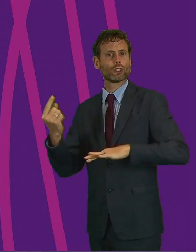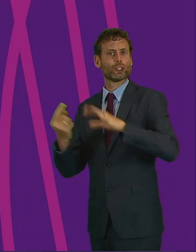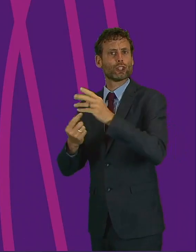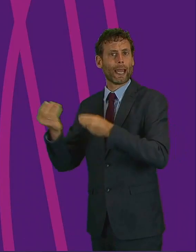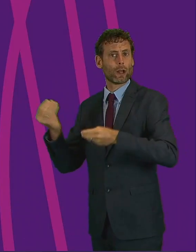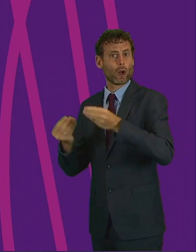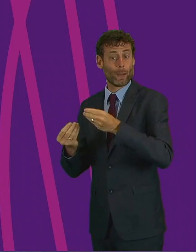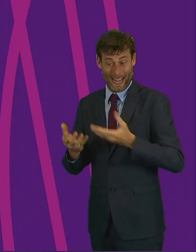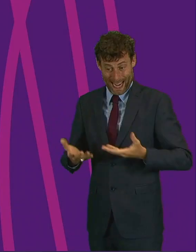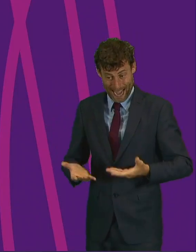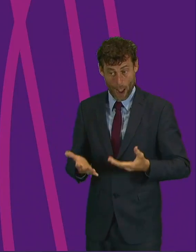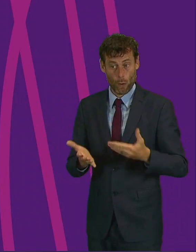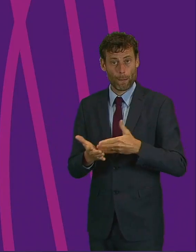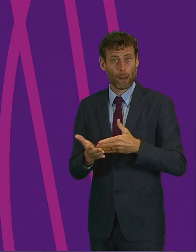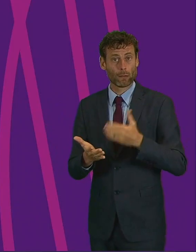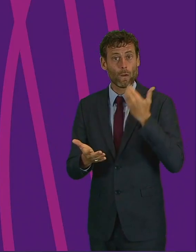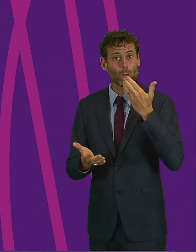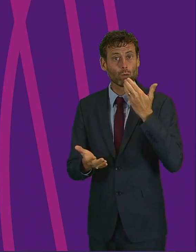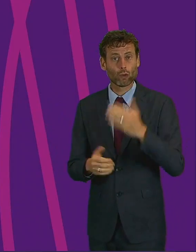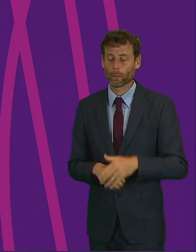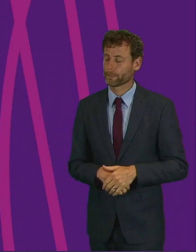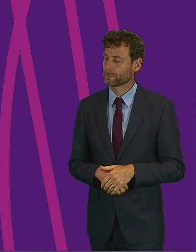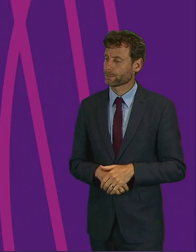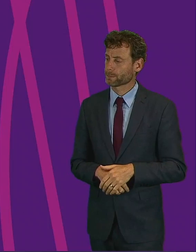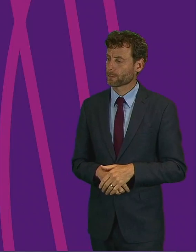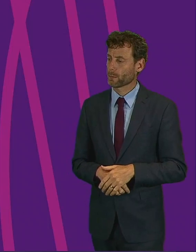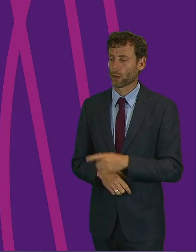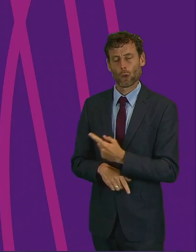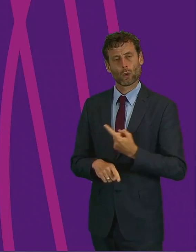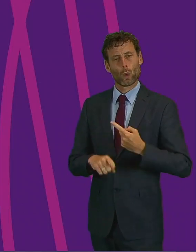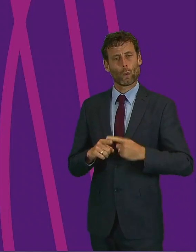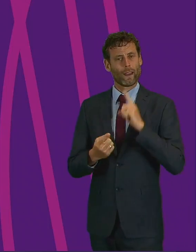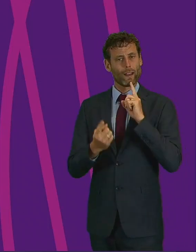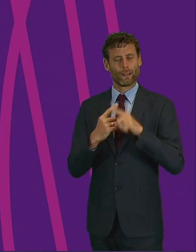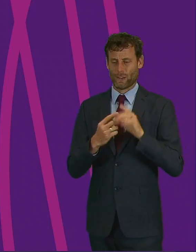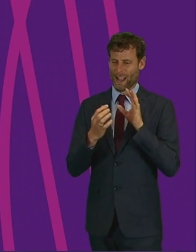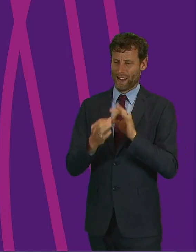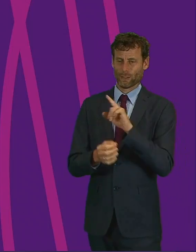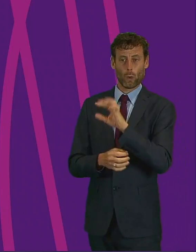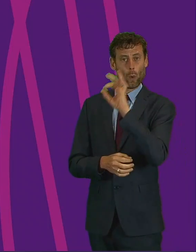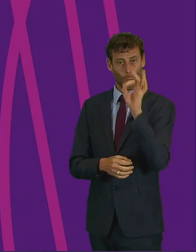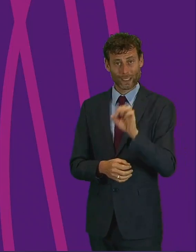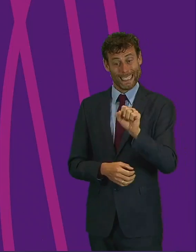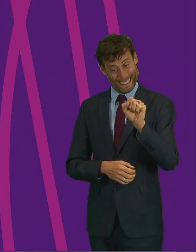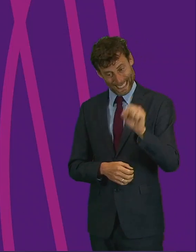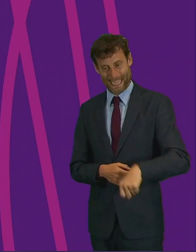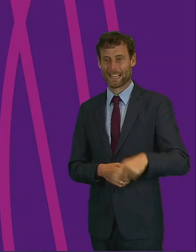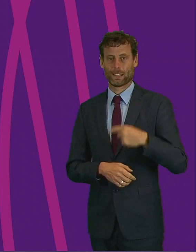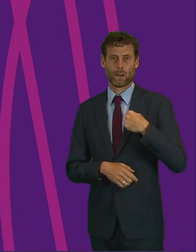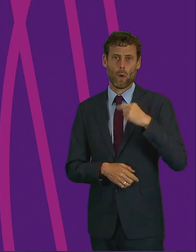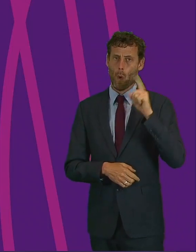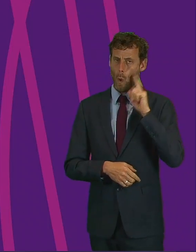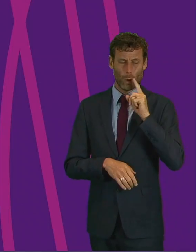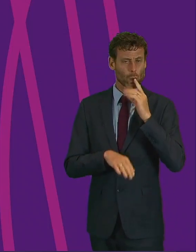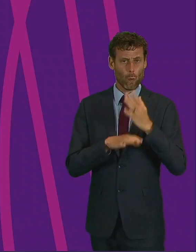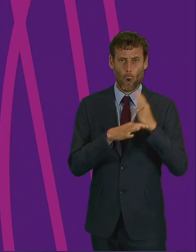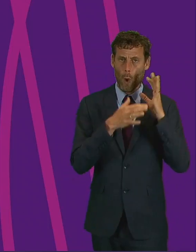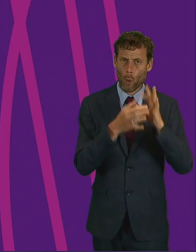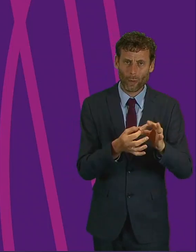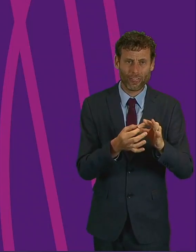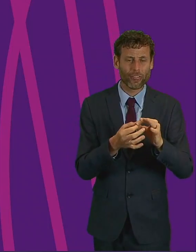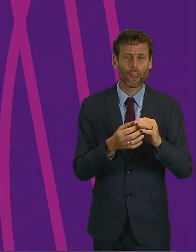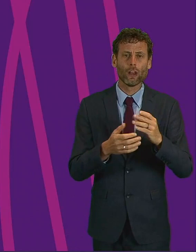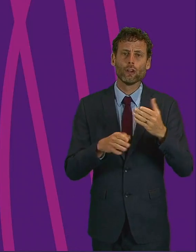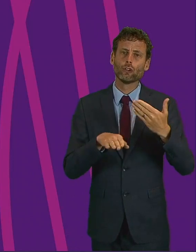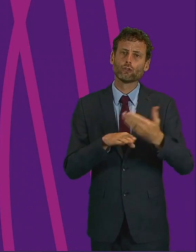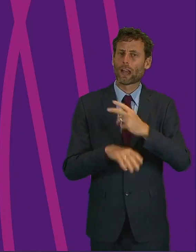future. In response quickly to the various parts of his questions, yes, we will work, as we always do in these situations, very closely with trade